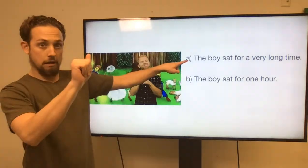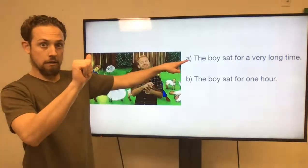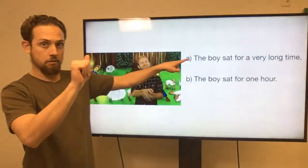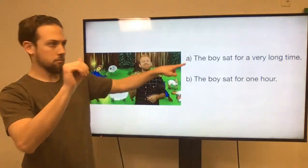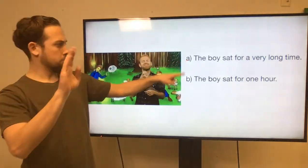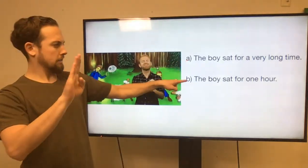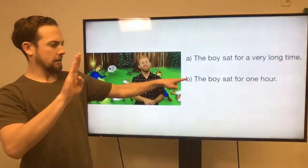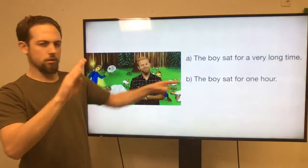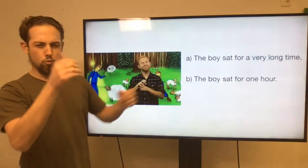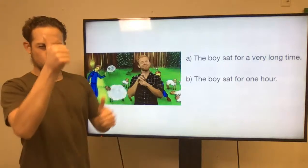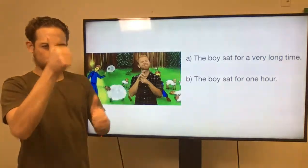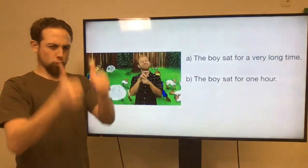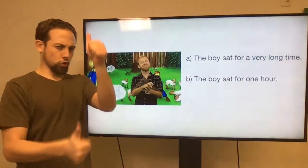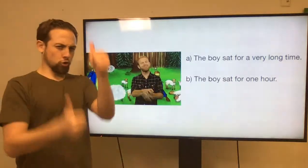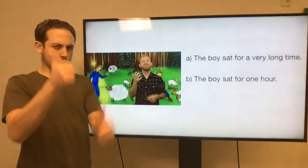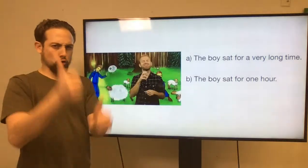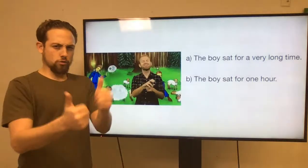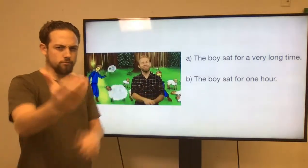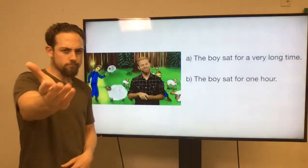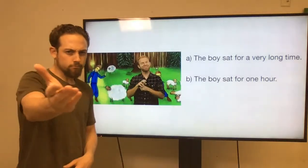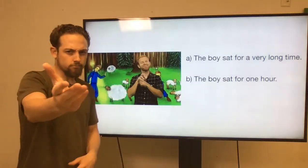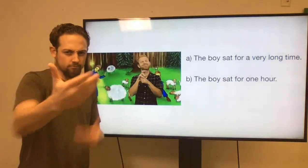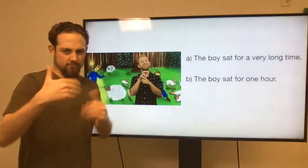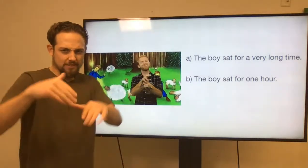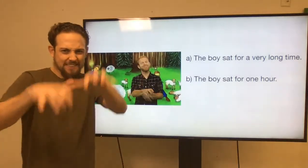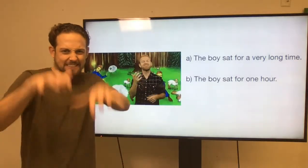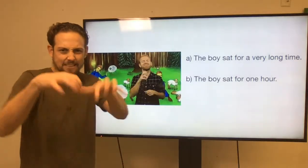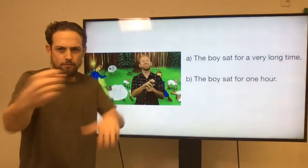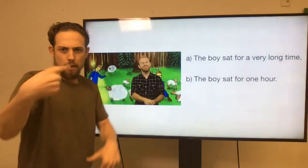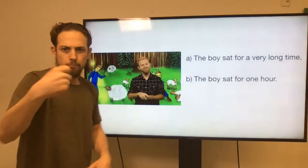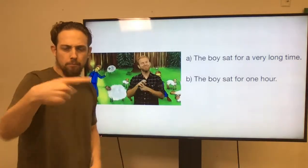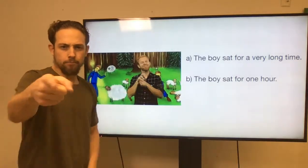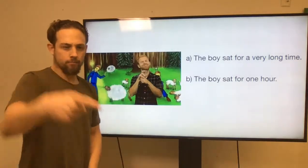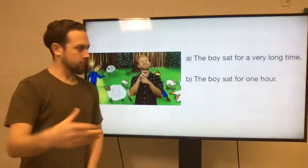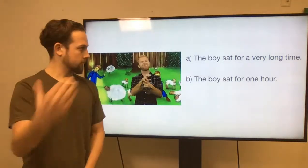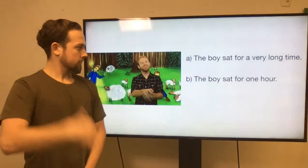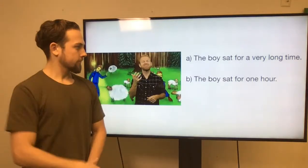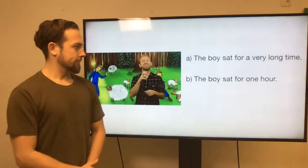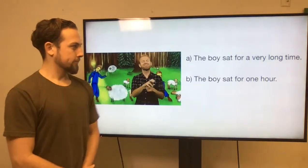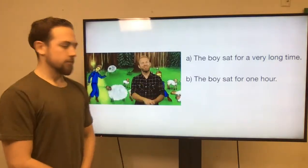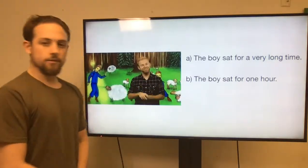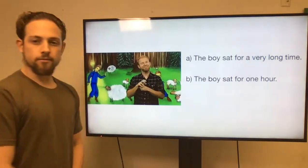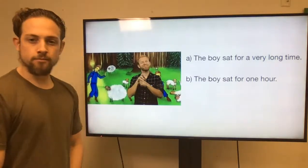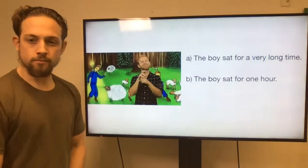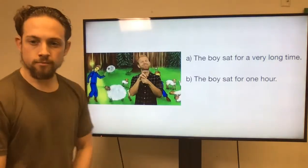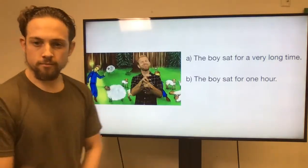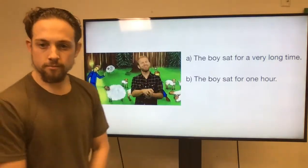Which of these sentences best matches the ASL video? What do you think? Send your comments in the chat box.